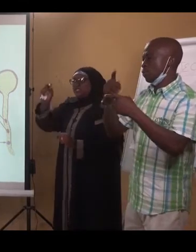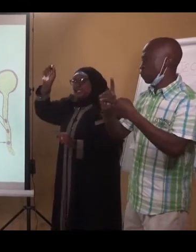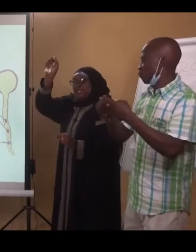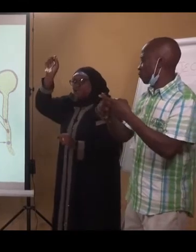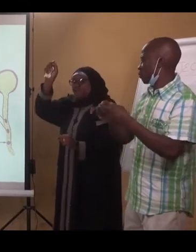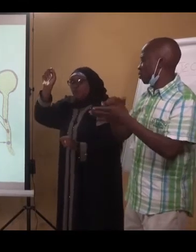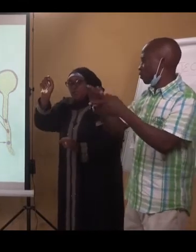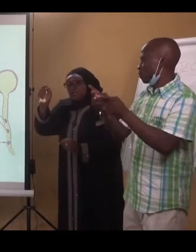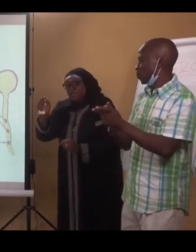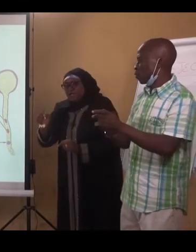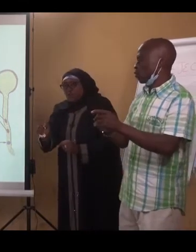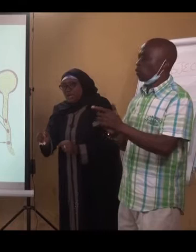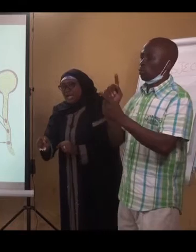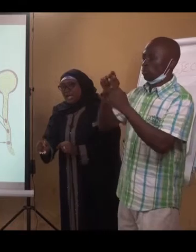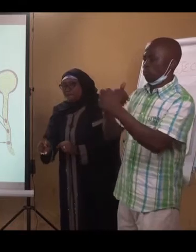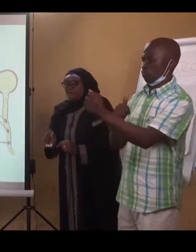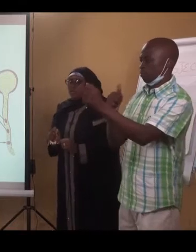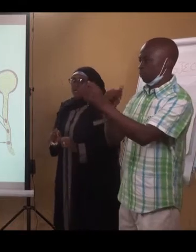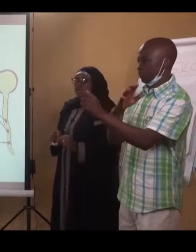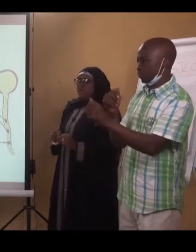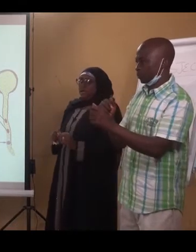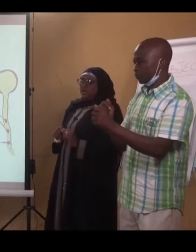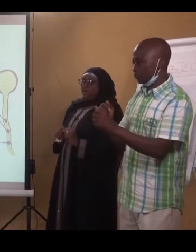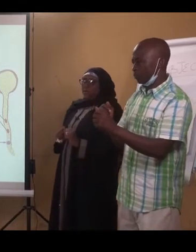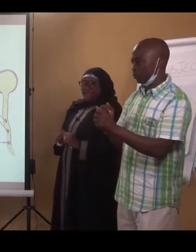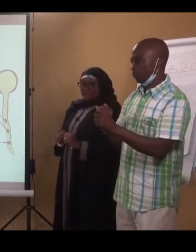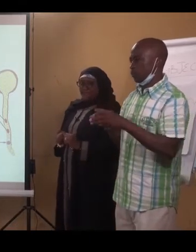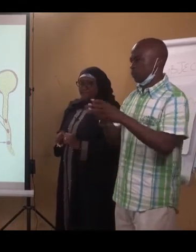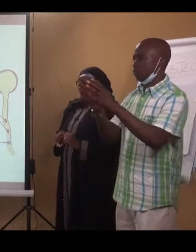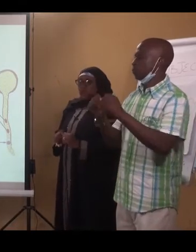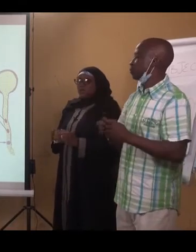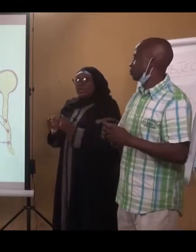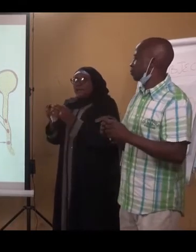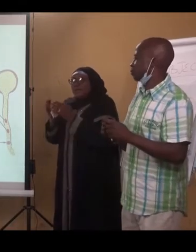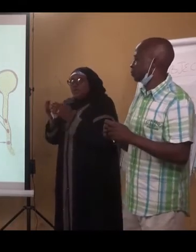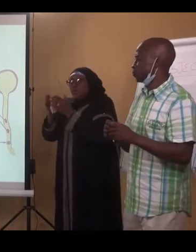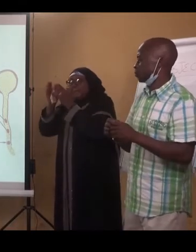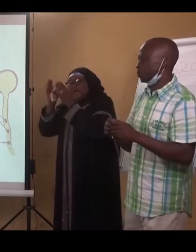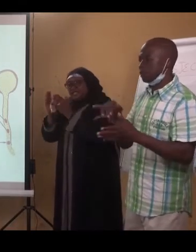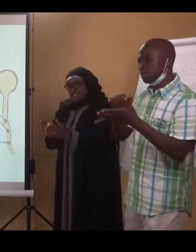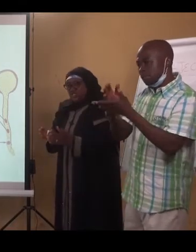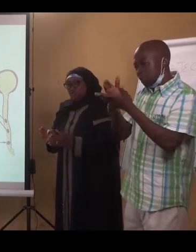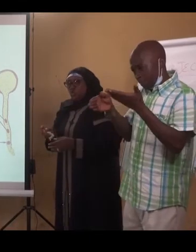it follows a particular path. So that particular passage through which